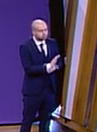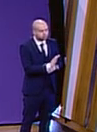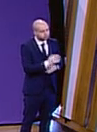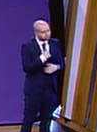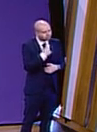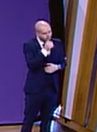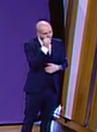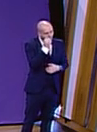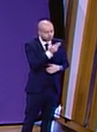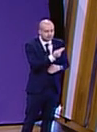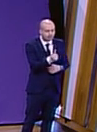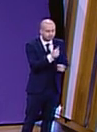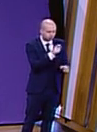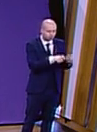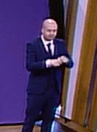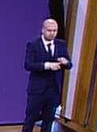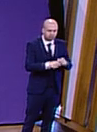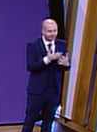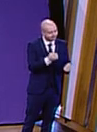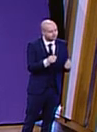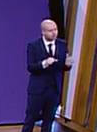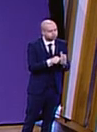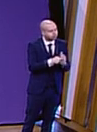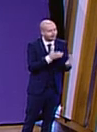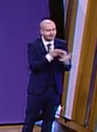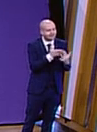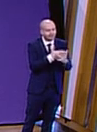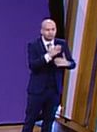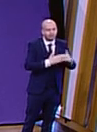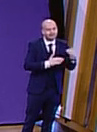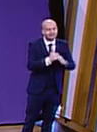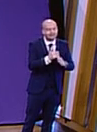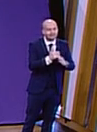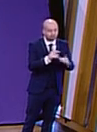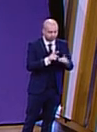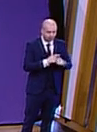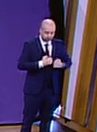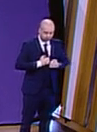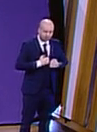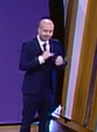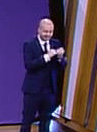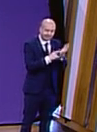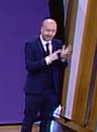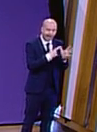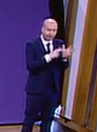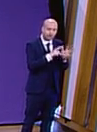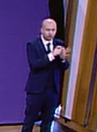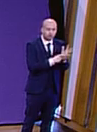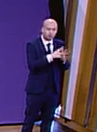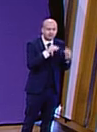access to buildings. There are some buildings at St Andrews where people who have issues with fatigue, for example, we had a student with